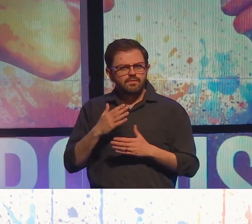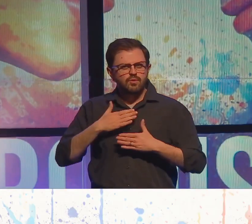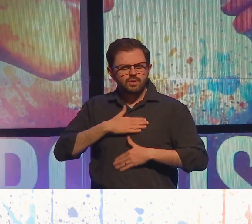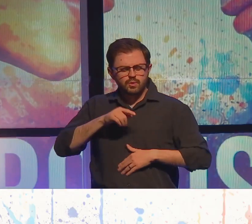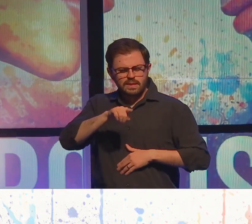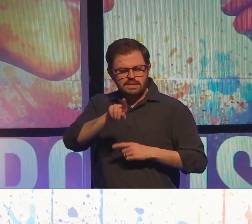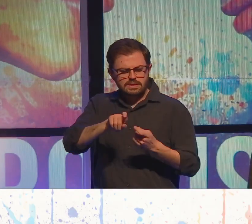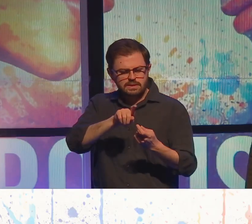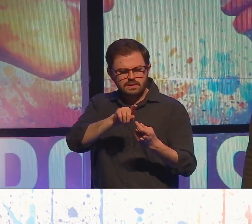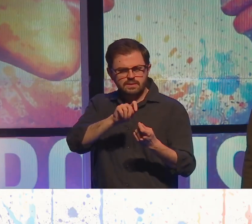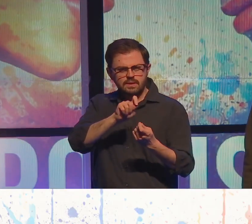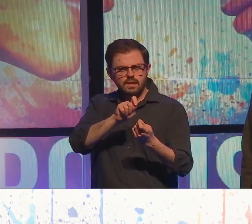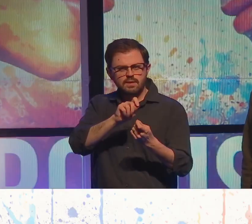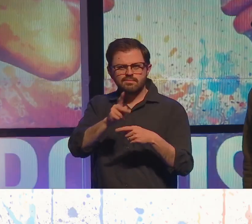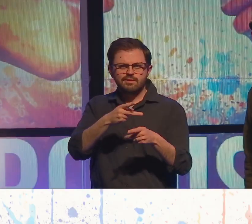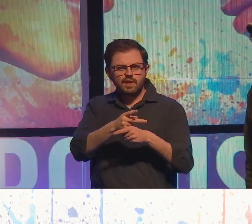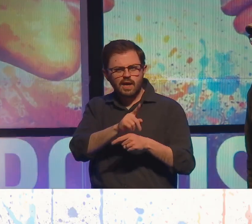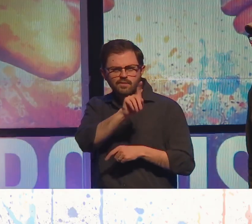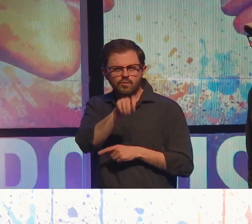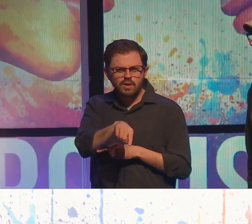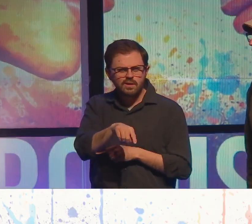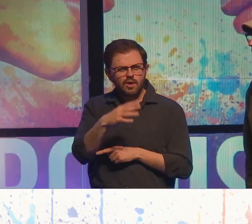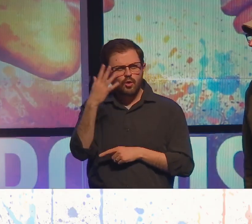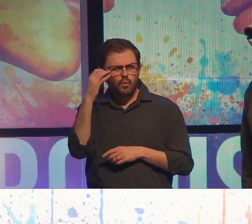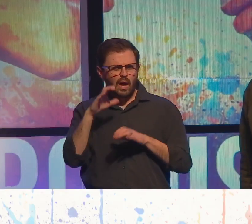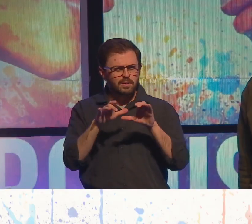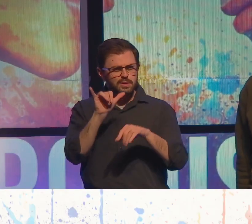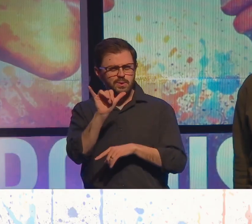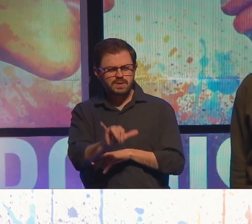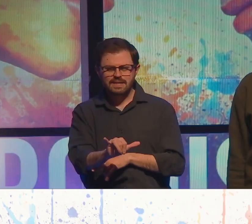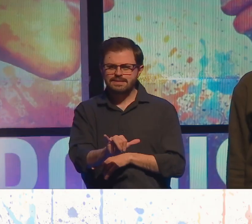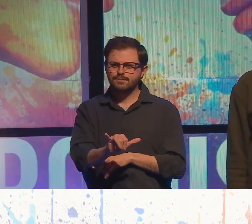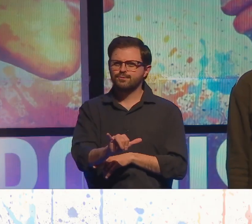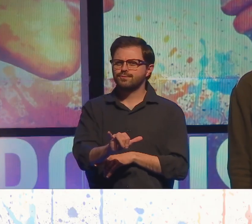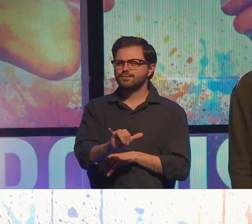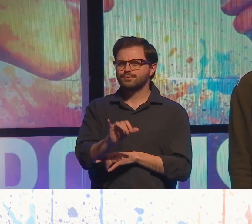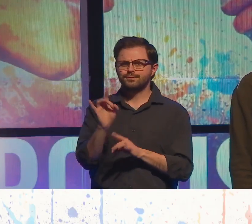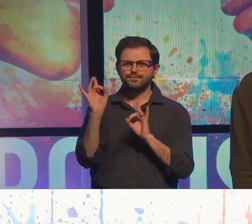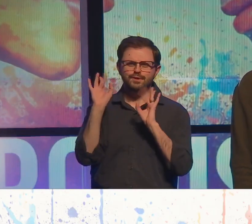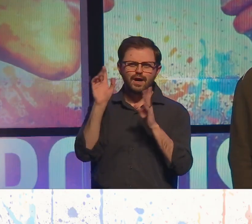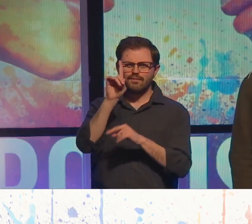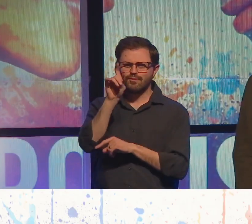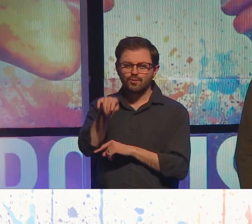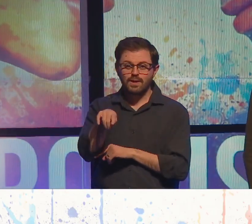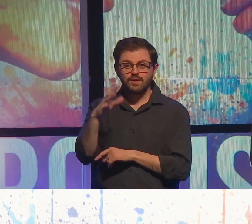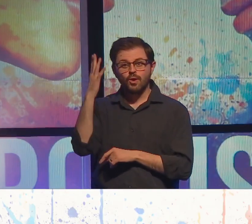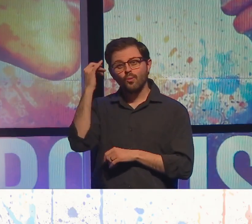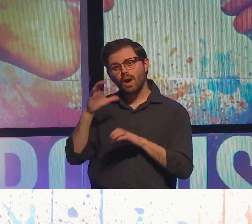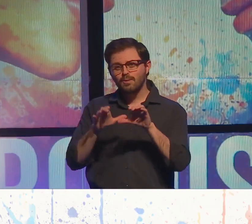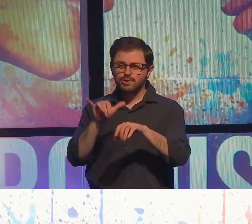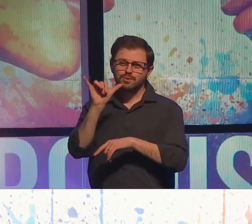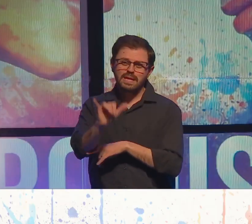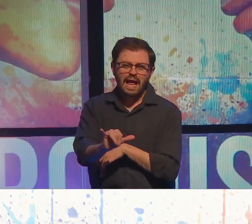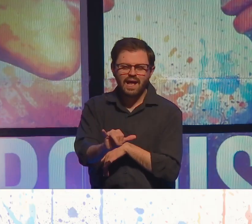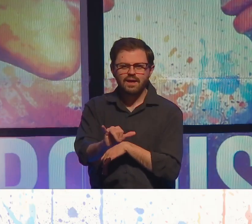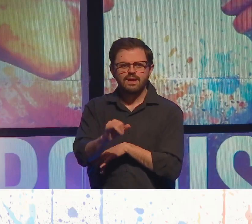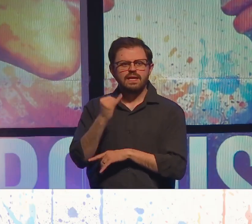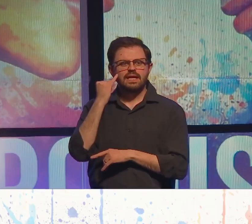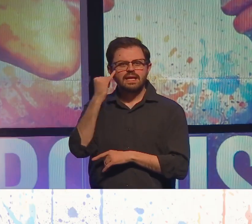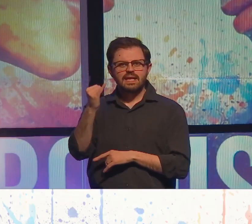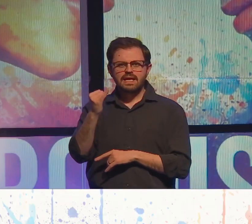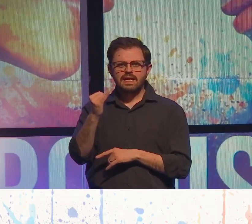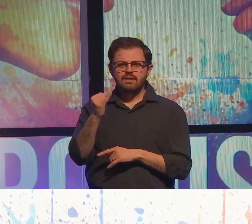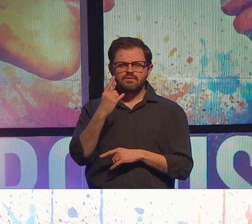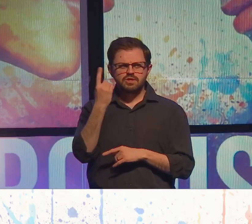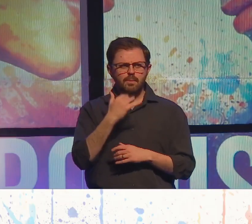no end? Well, why would you do that? I hate that question. If that's in your vocabulary when somebody makes a